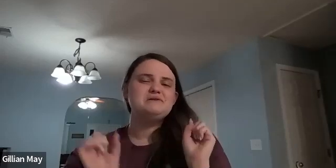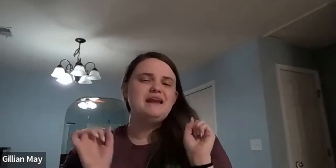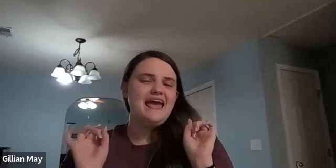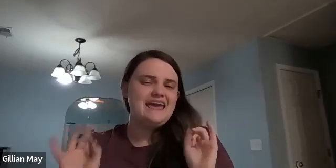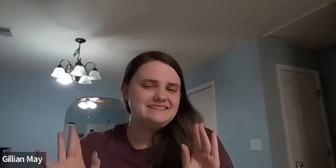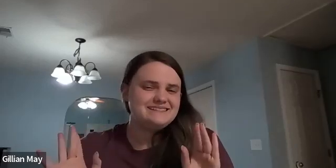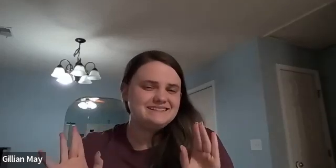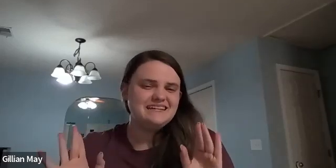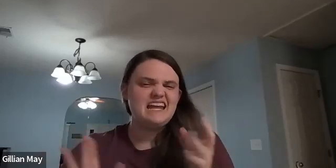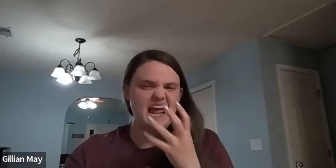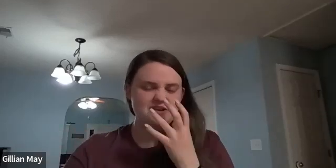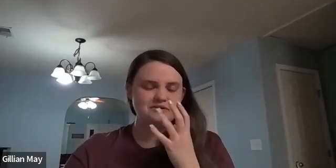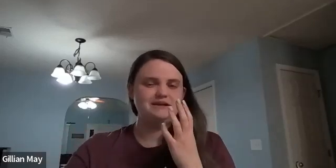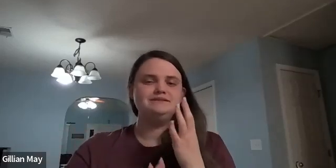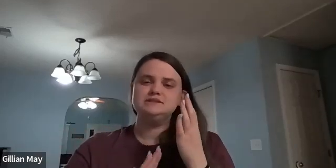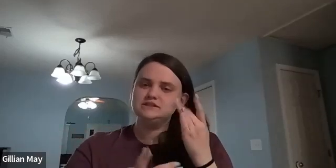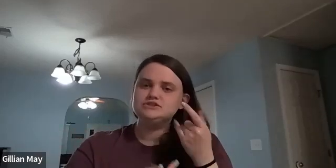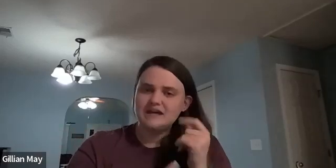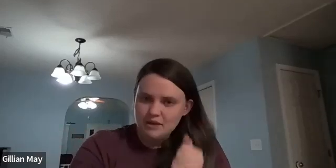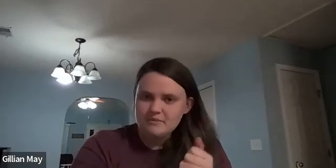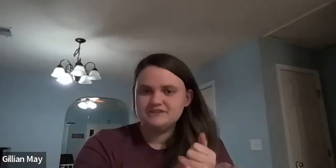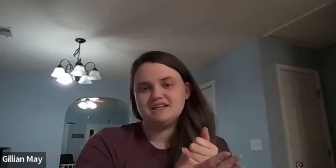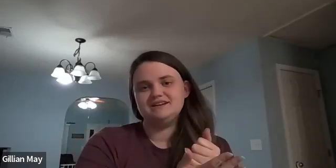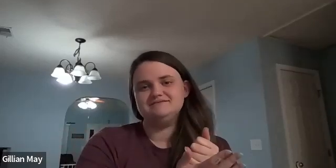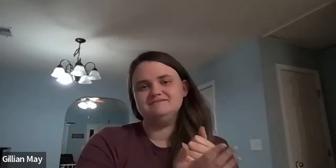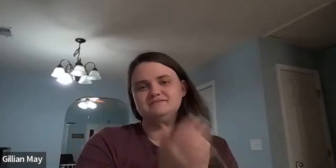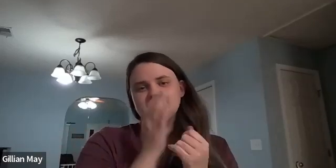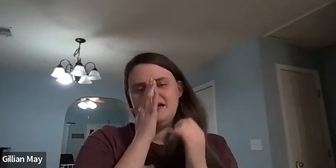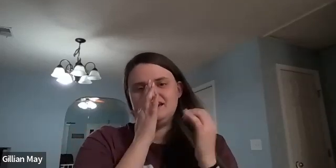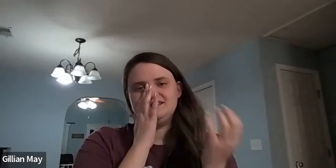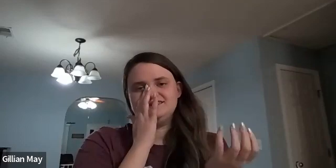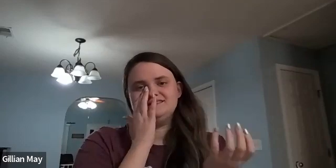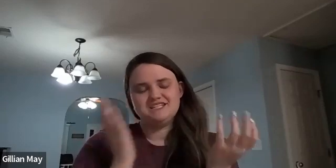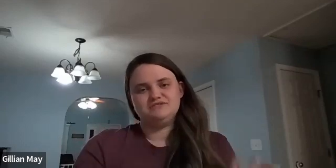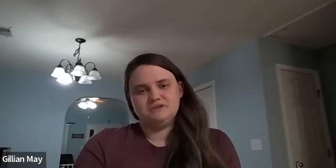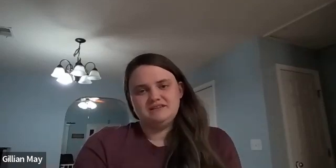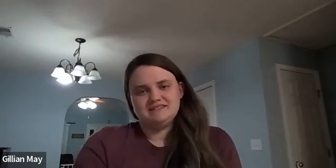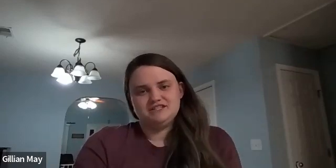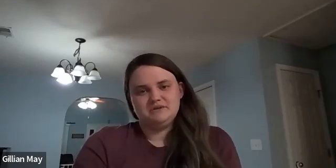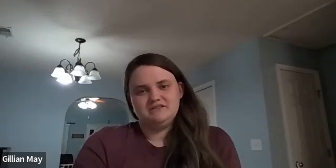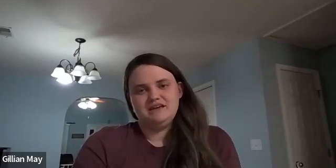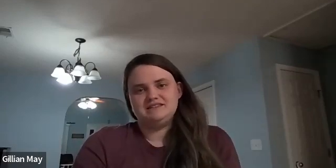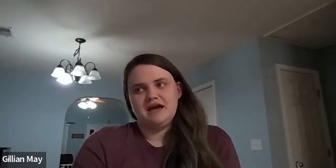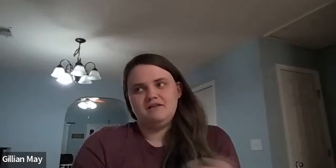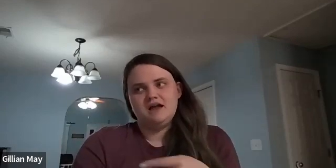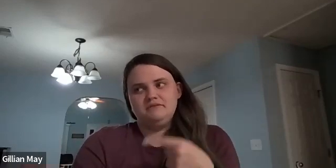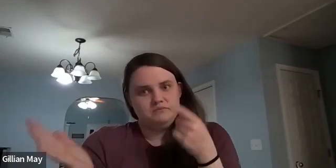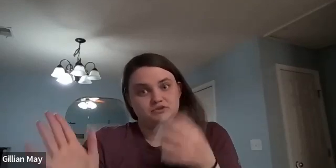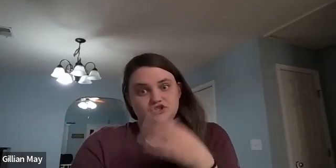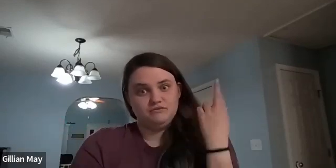don't hate and get angry. Try to help them understand. Because that's such a big thing, is that a lot of hearing people just don't